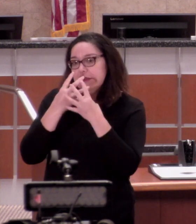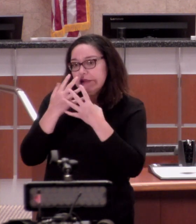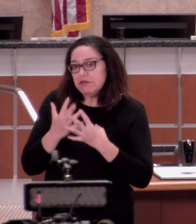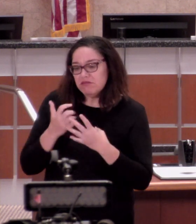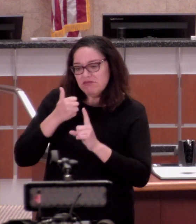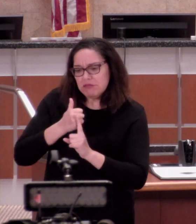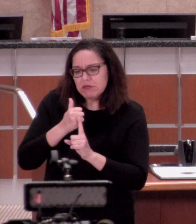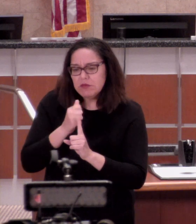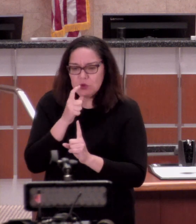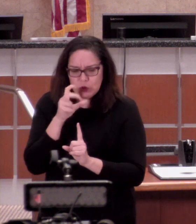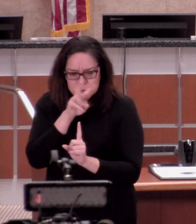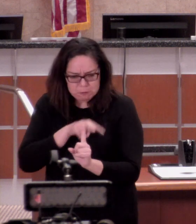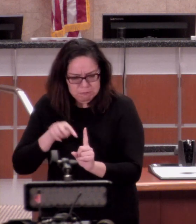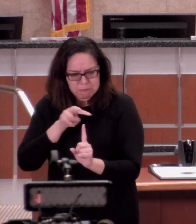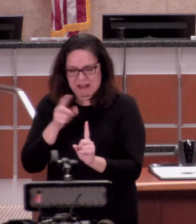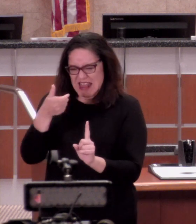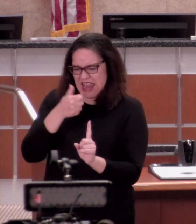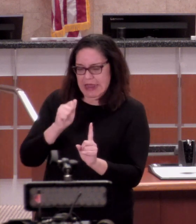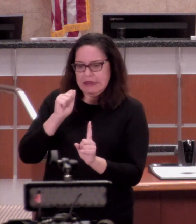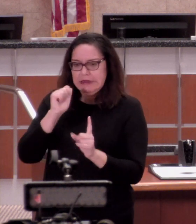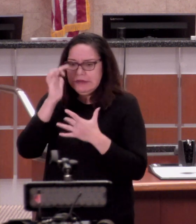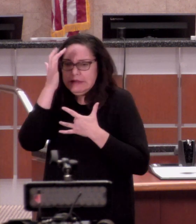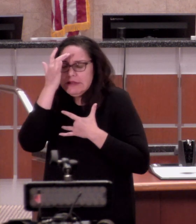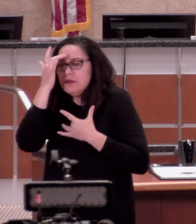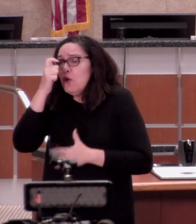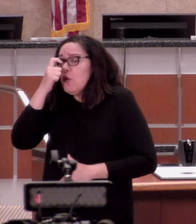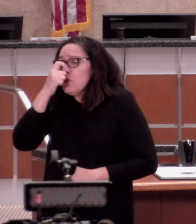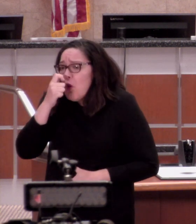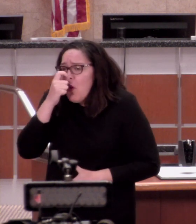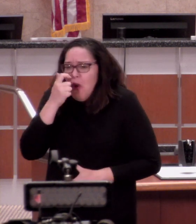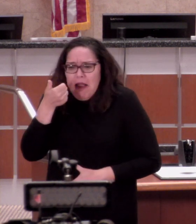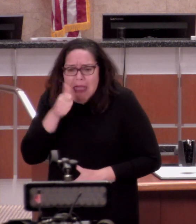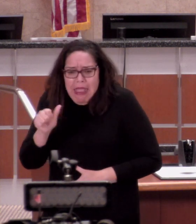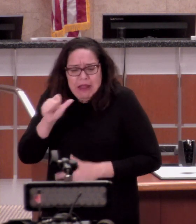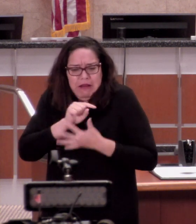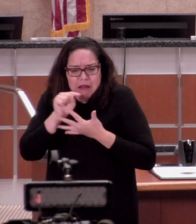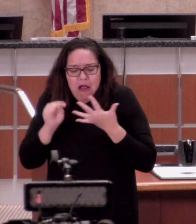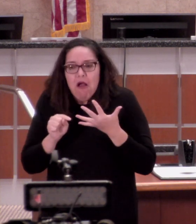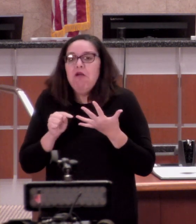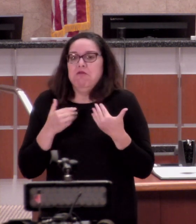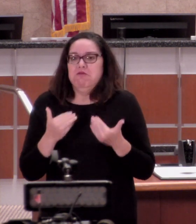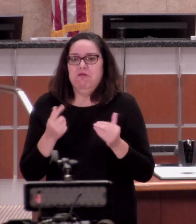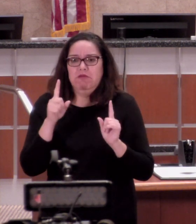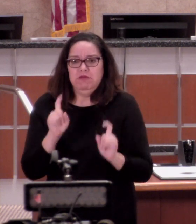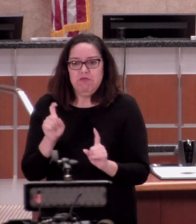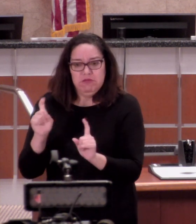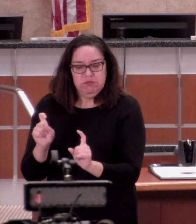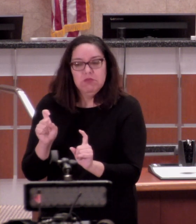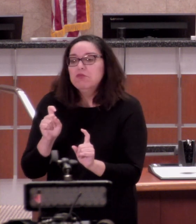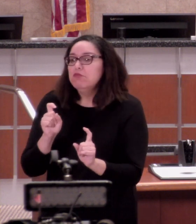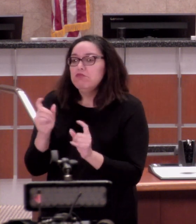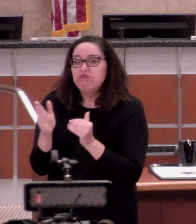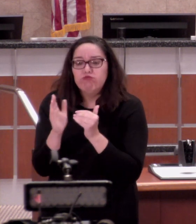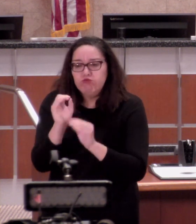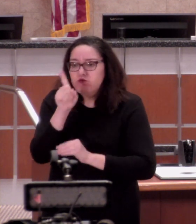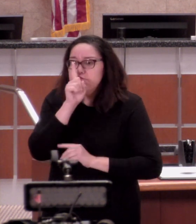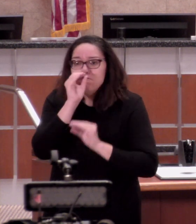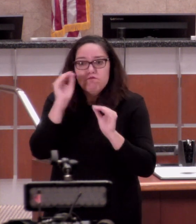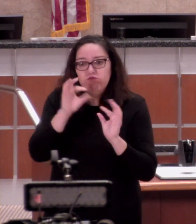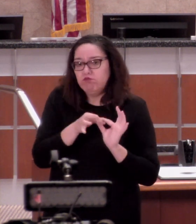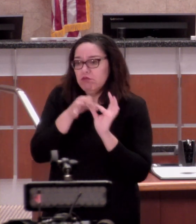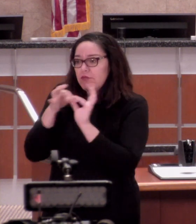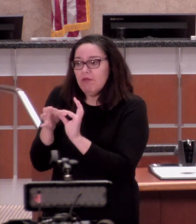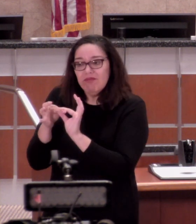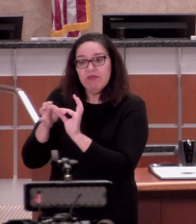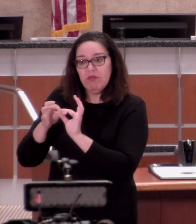any type of cold symptoms. Doesn't have anything to do with facility. It doesn't have anything to do with contact of